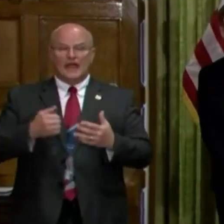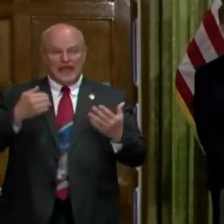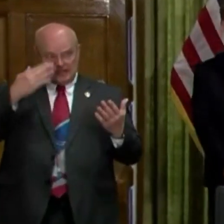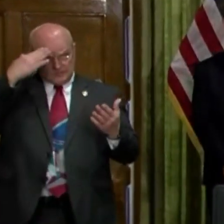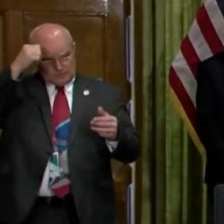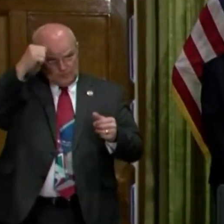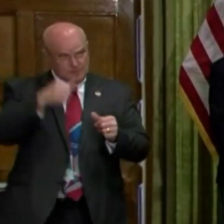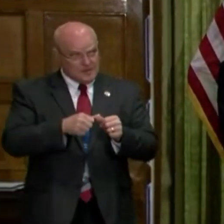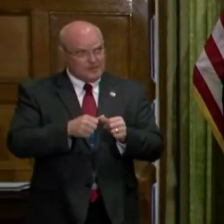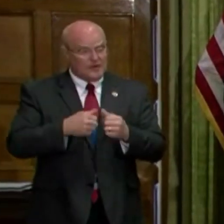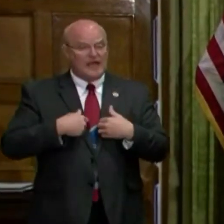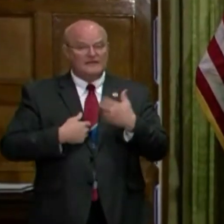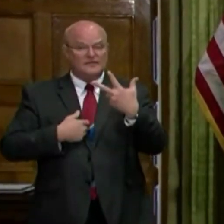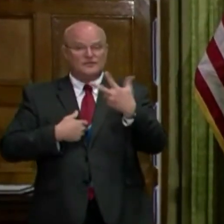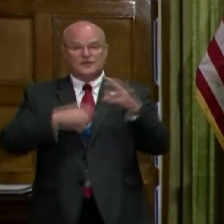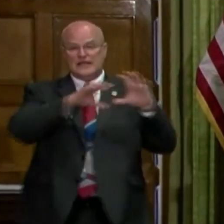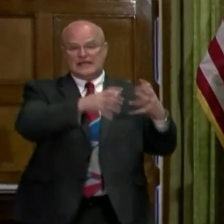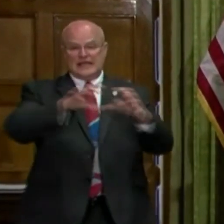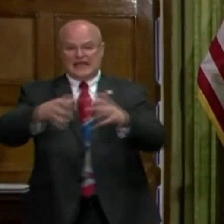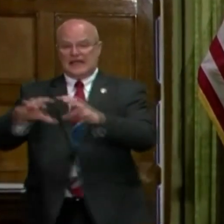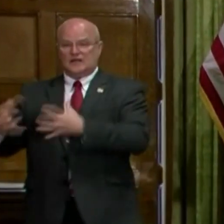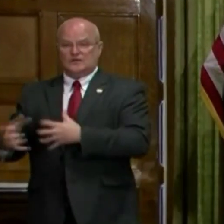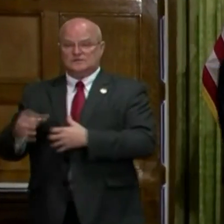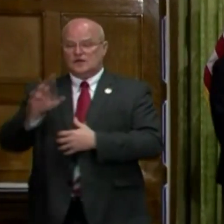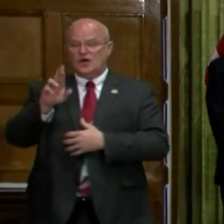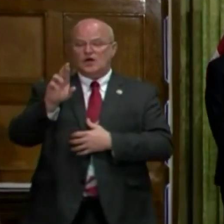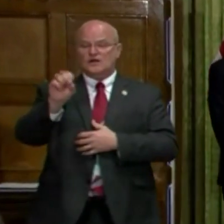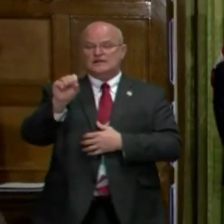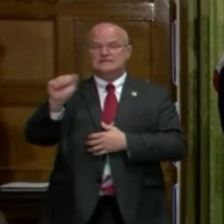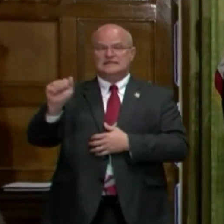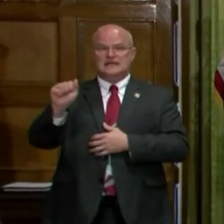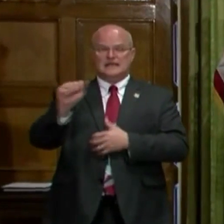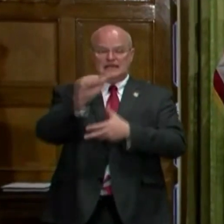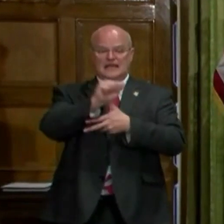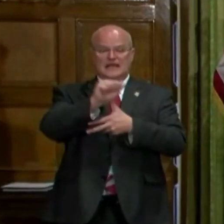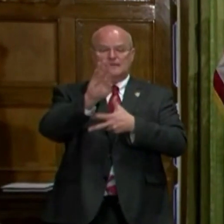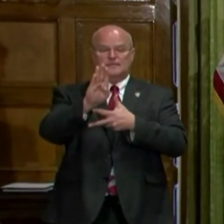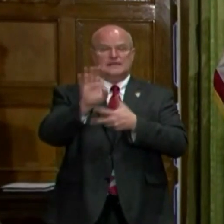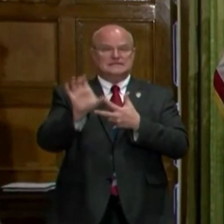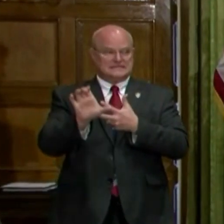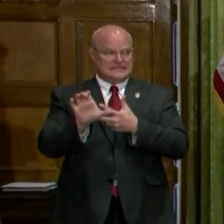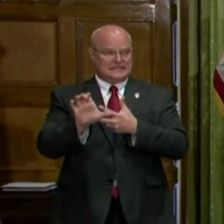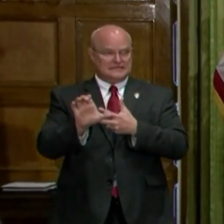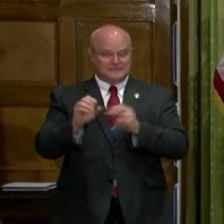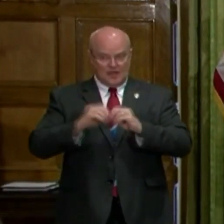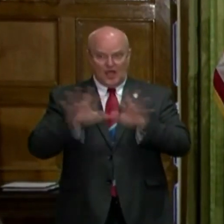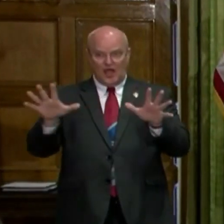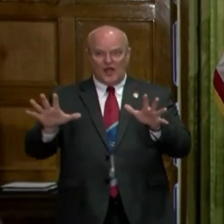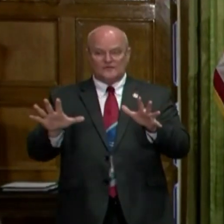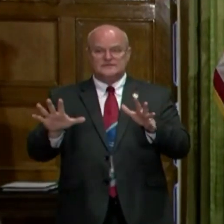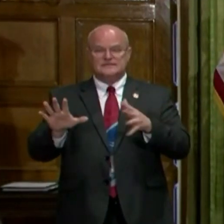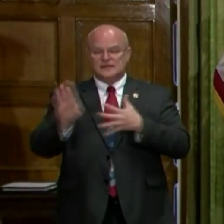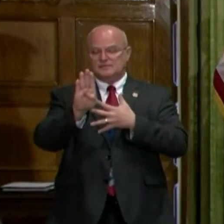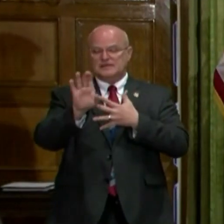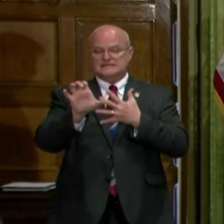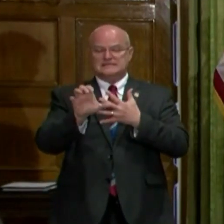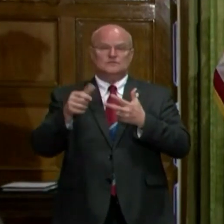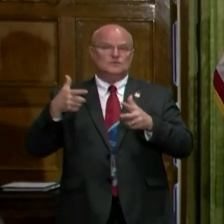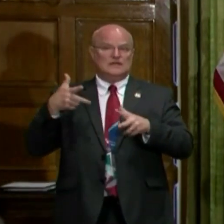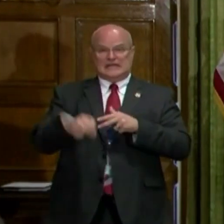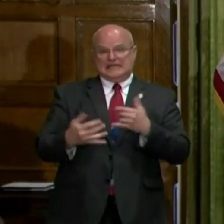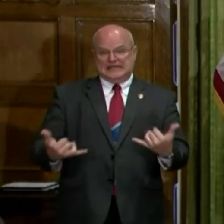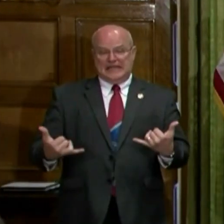You'll recall there are 3 categories in the RSA. There's A, B, and C. Obviously, B and C will be cut